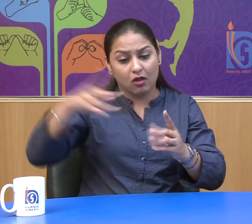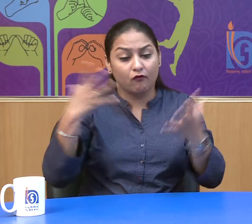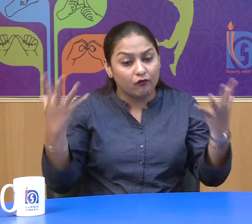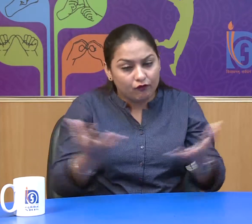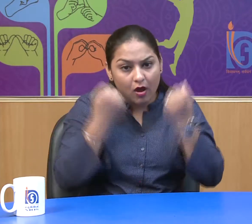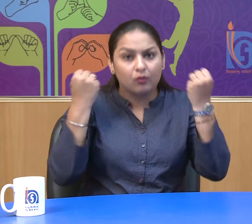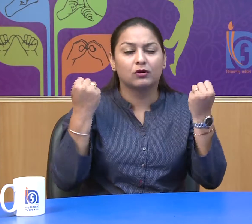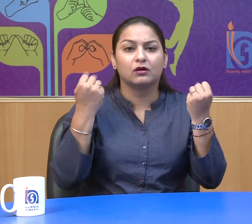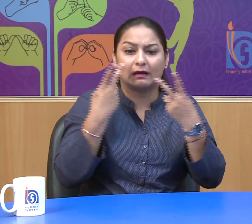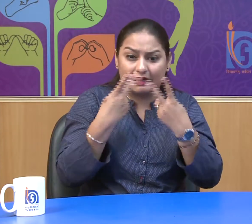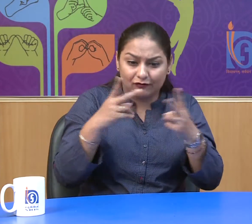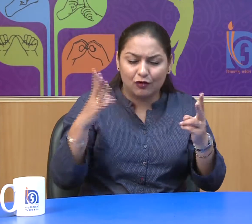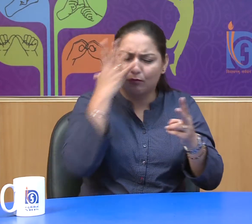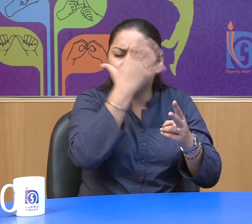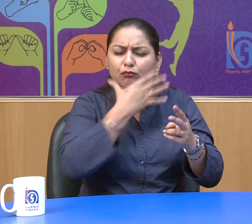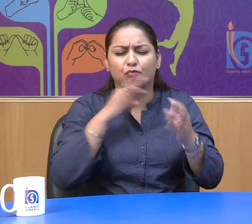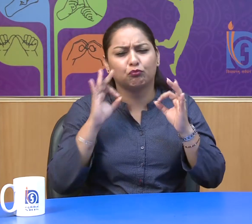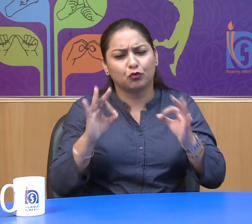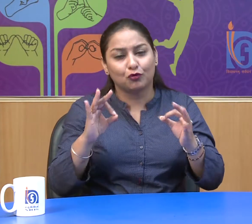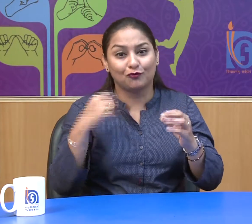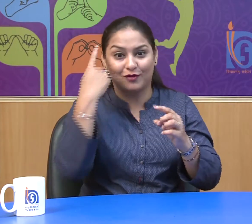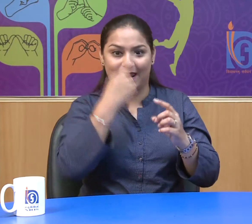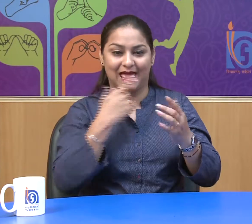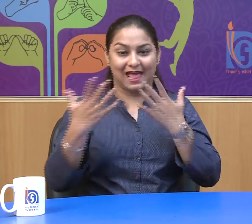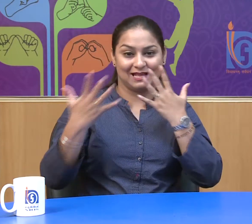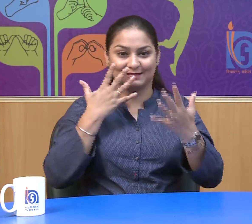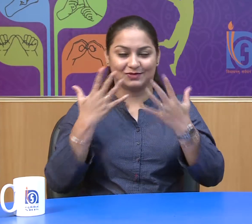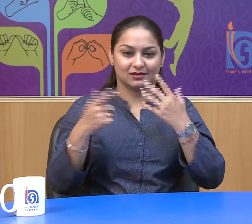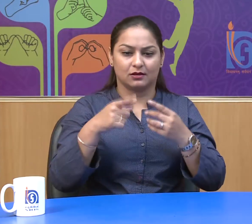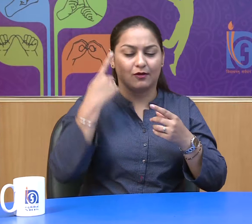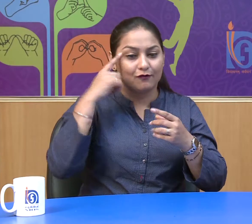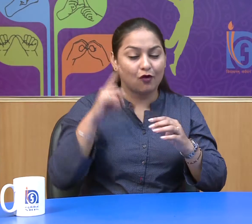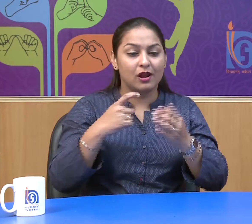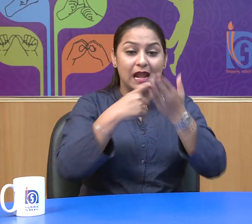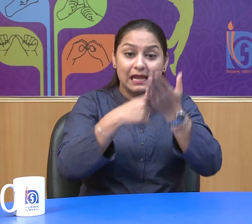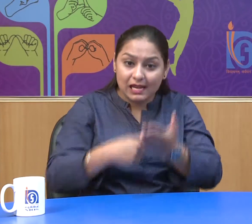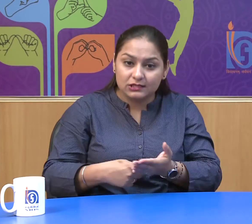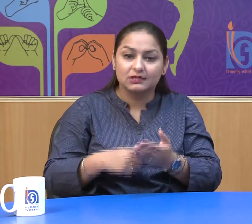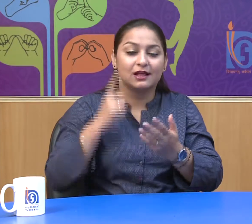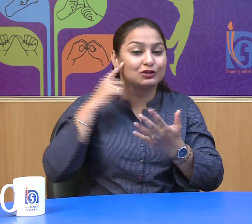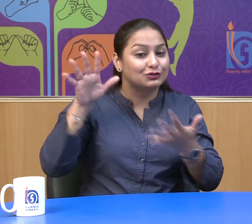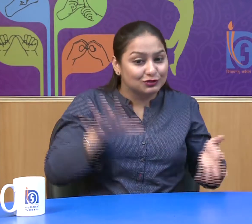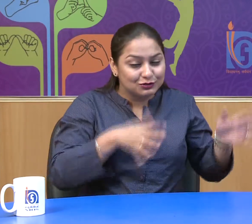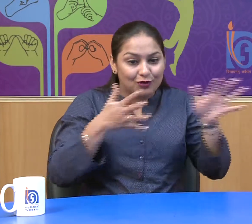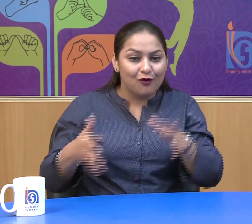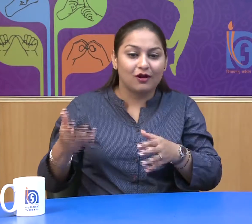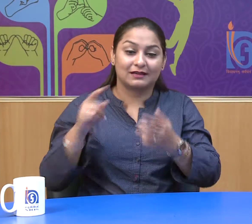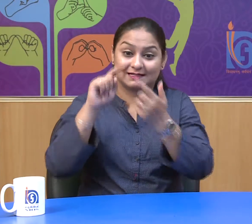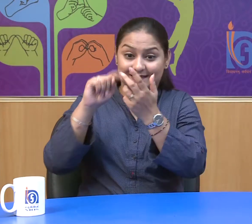vivid and beautiful expression in the religious poetry of the medieval saints and